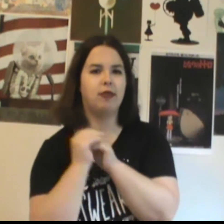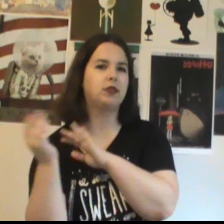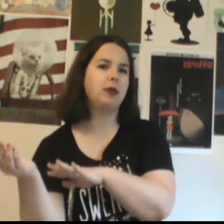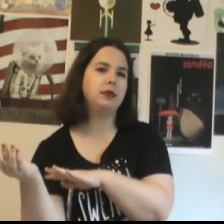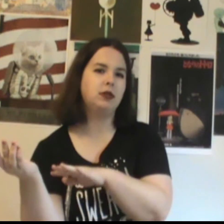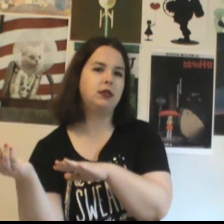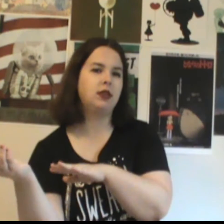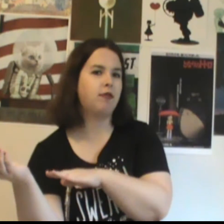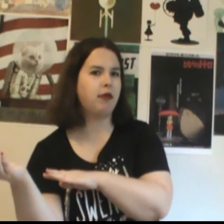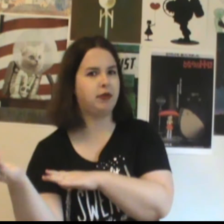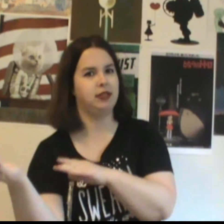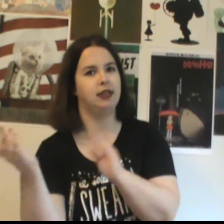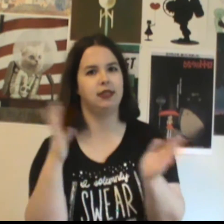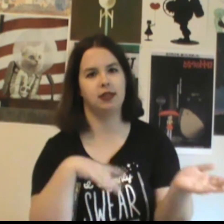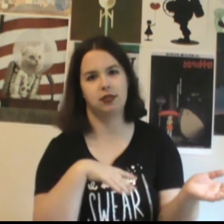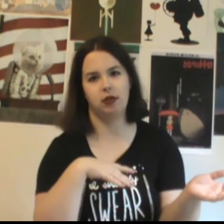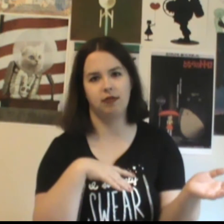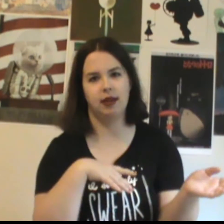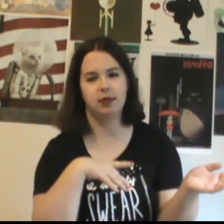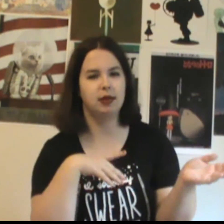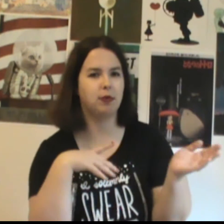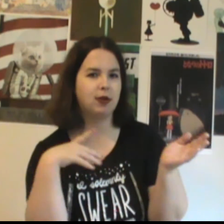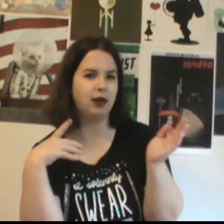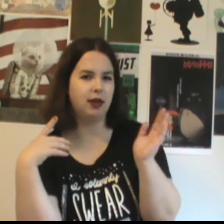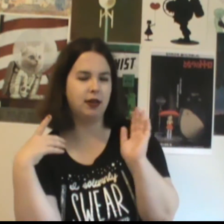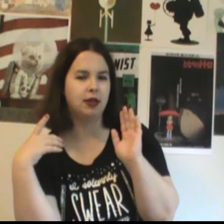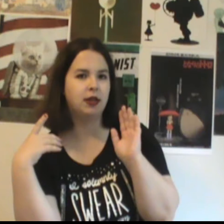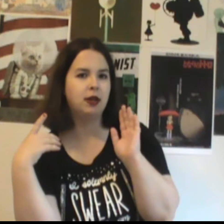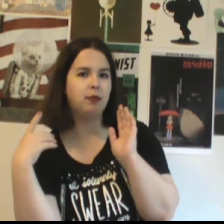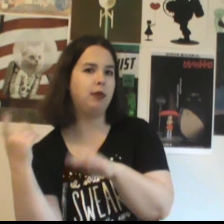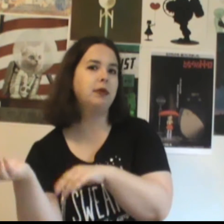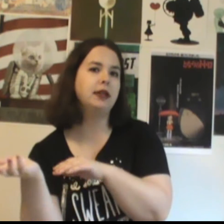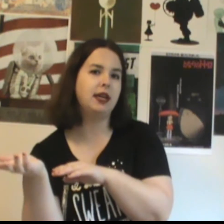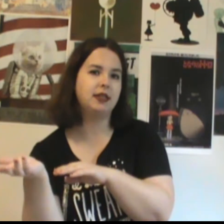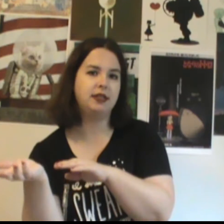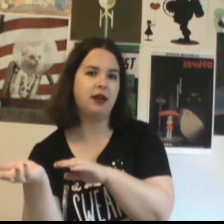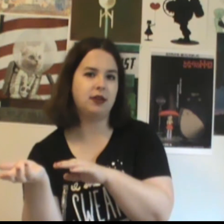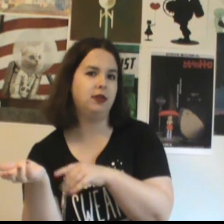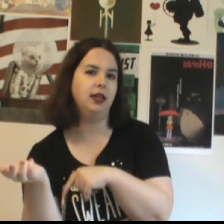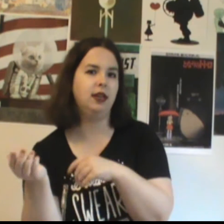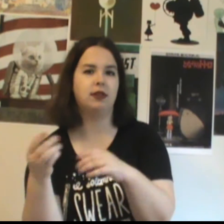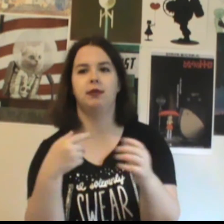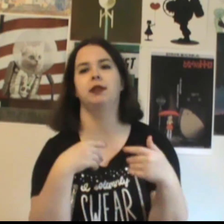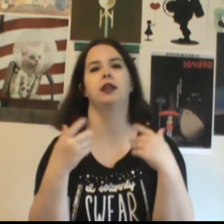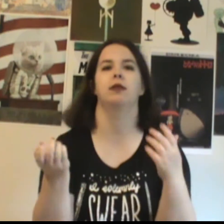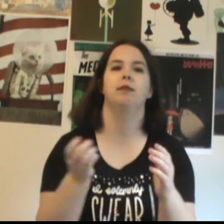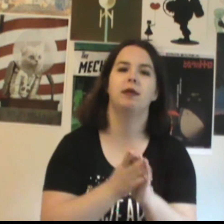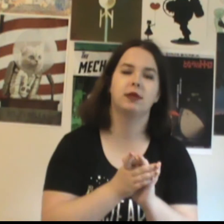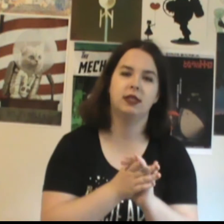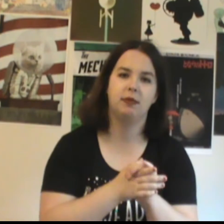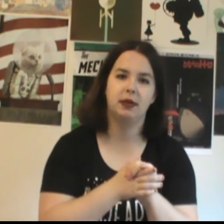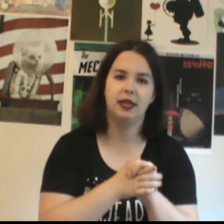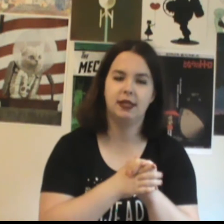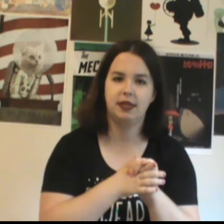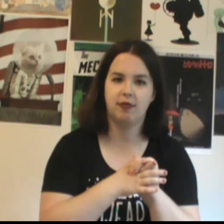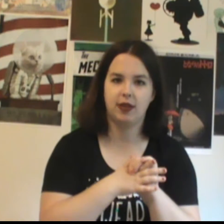future episodes they'll focus less on the Stone family and more on people like this doctor lady or some of the other members of the plane and stuff like